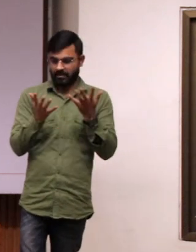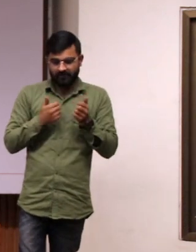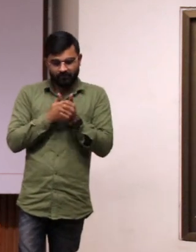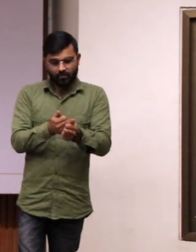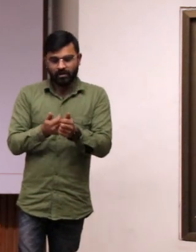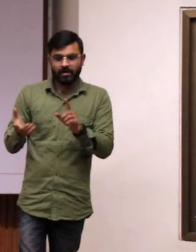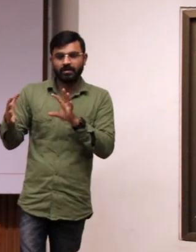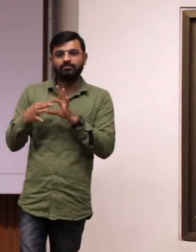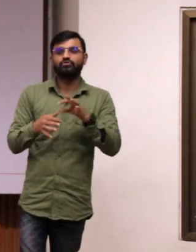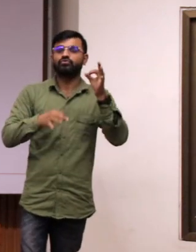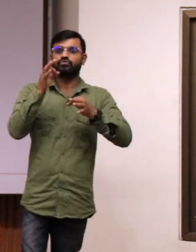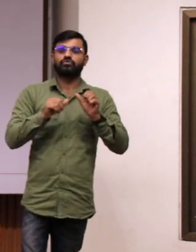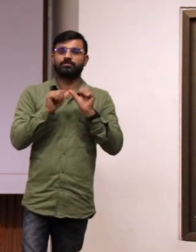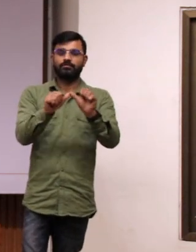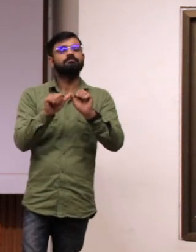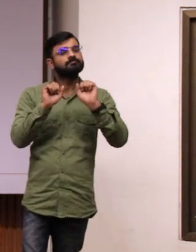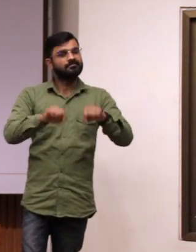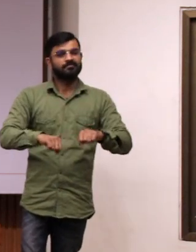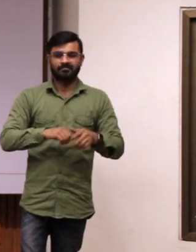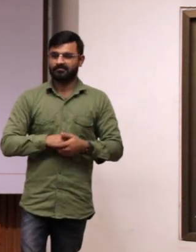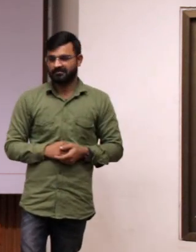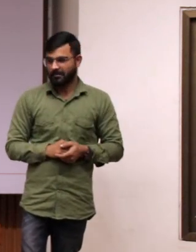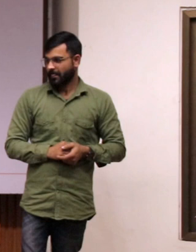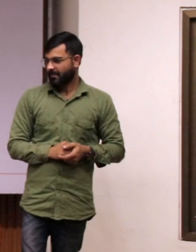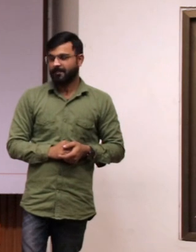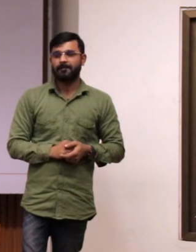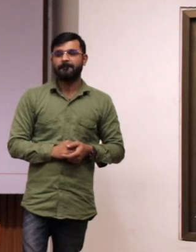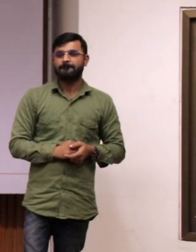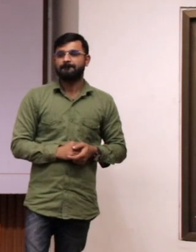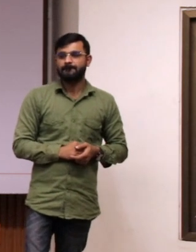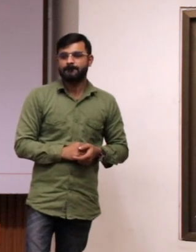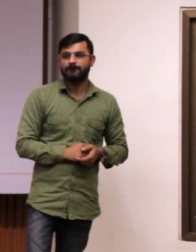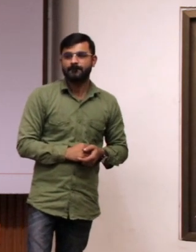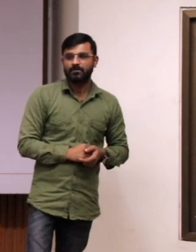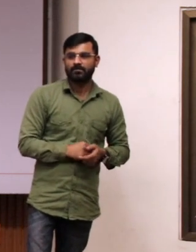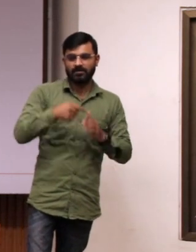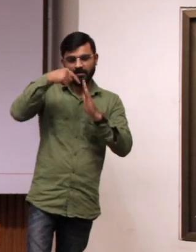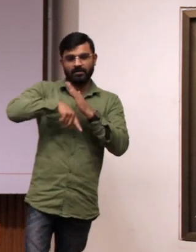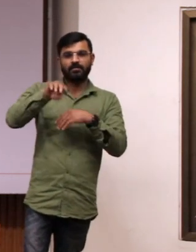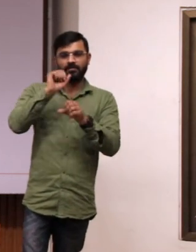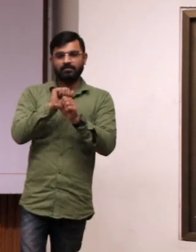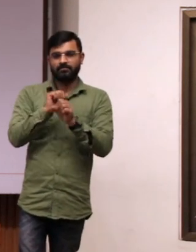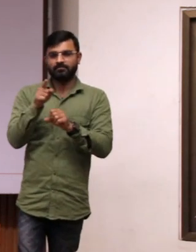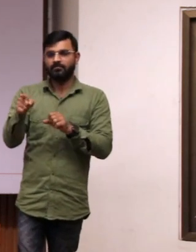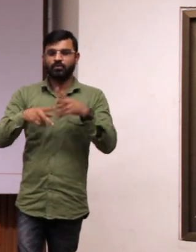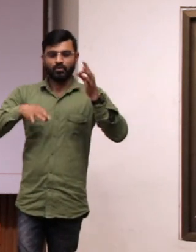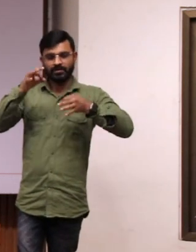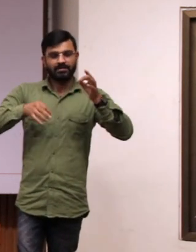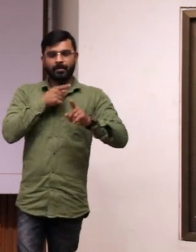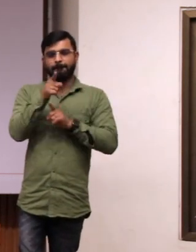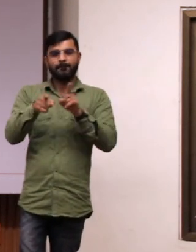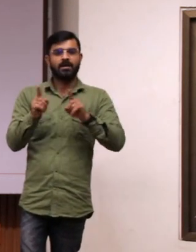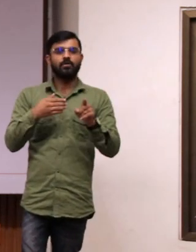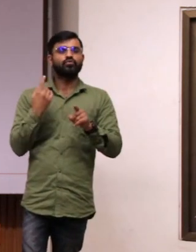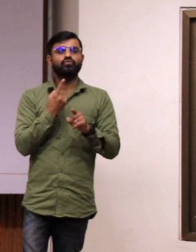line, then only you get a good judgment. Okay, the Shandiman's word. So it's a very like deep word. It's not a judge's, you can blame judge, because